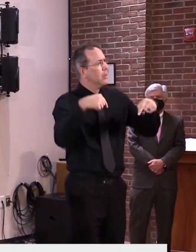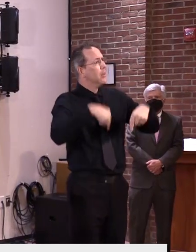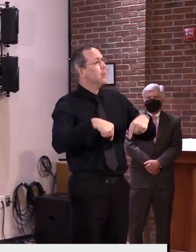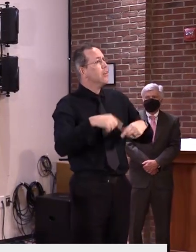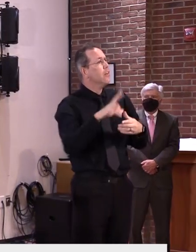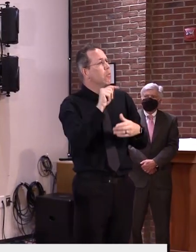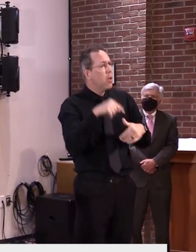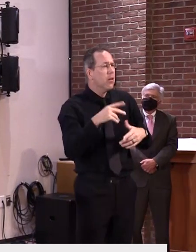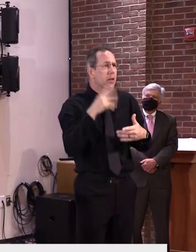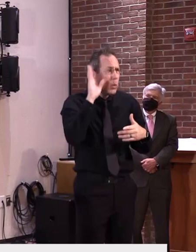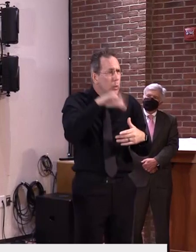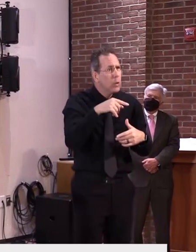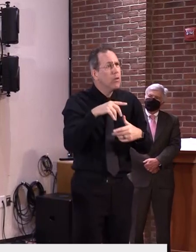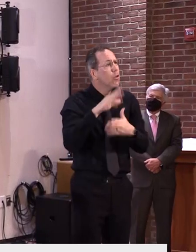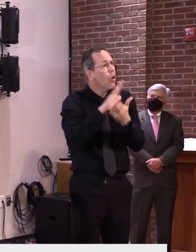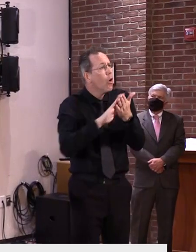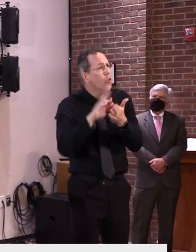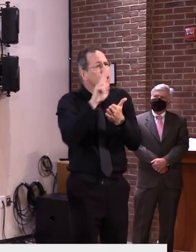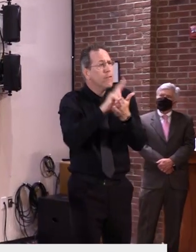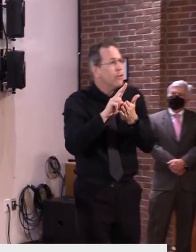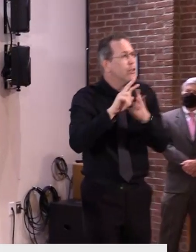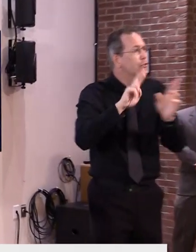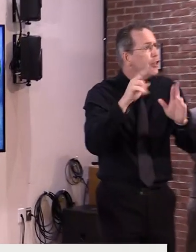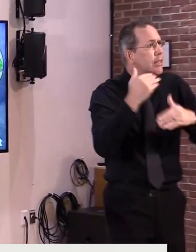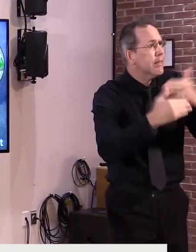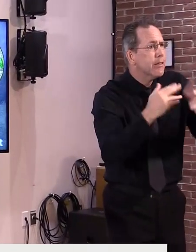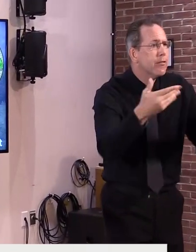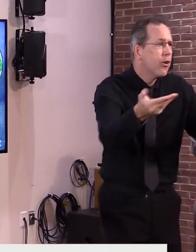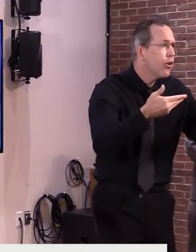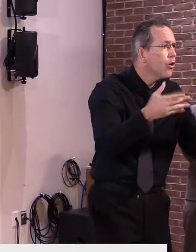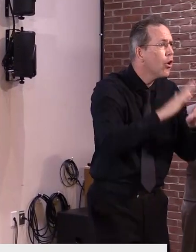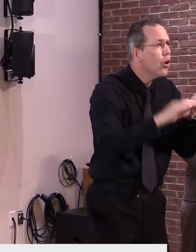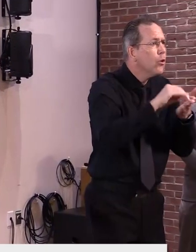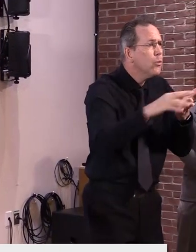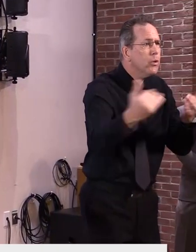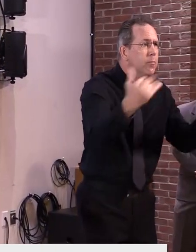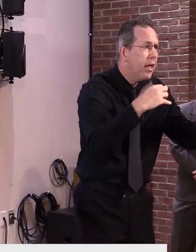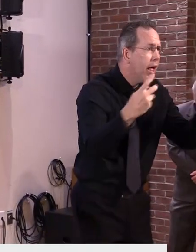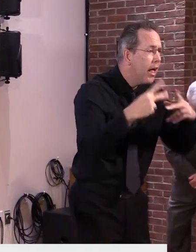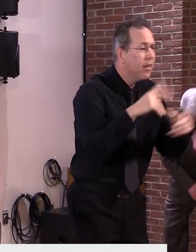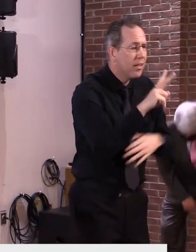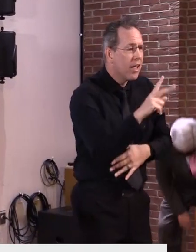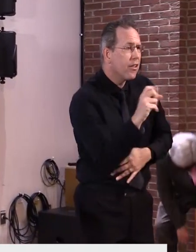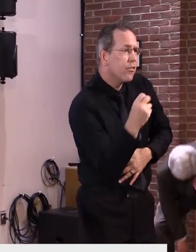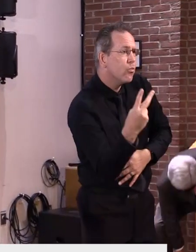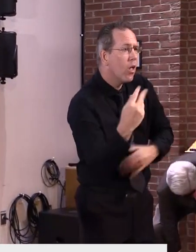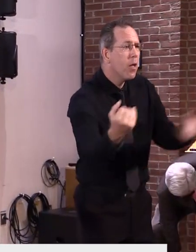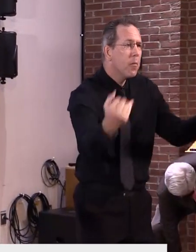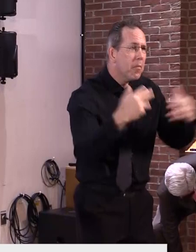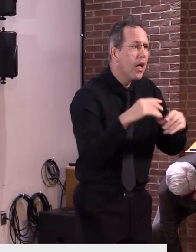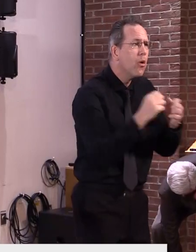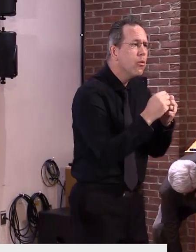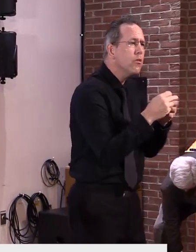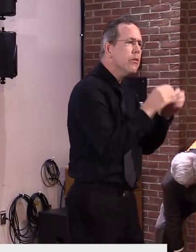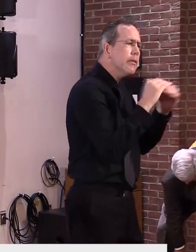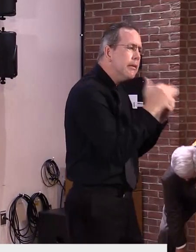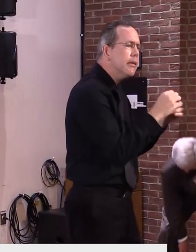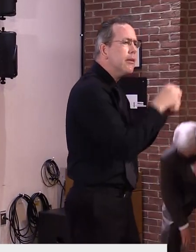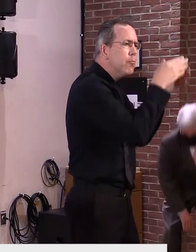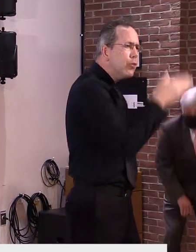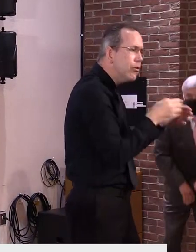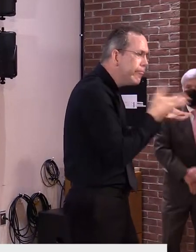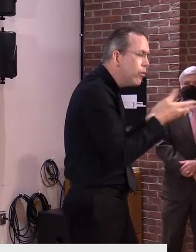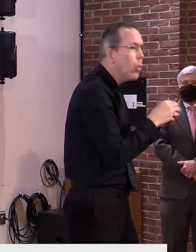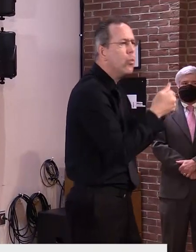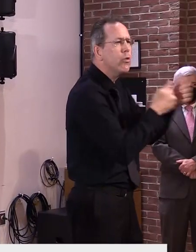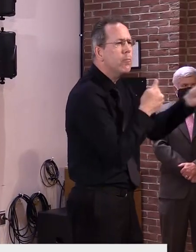least some level of in-person instruction this fall. So it's crucial we keep community spread low as more